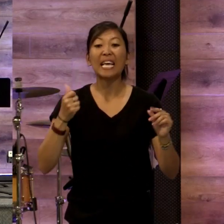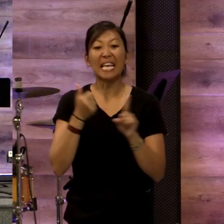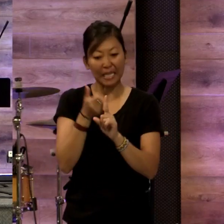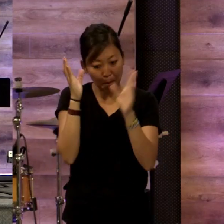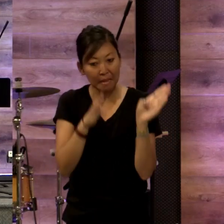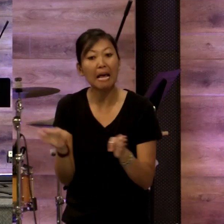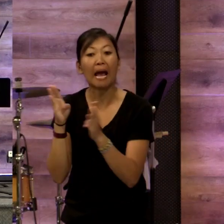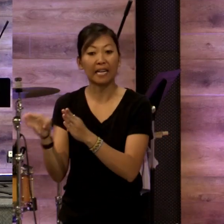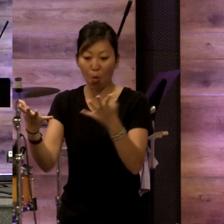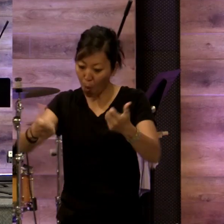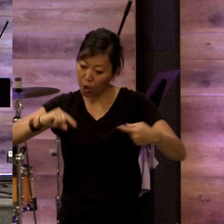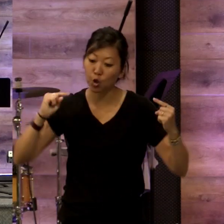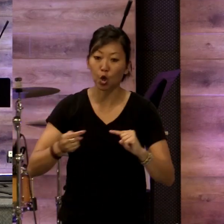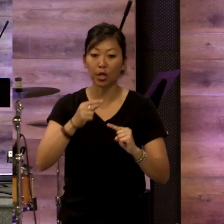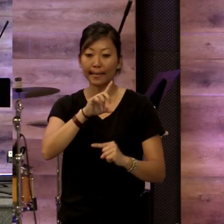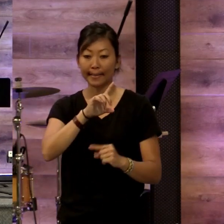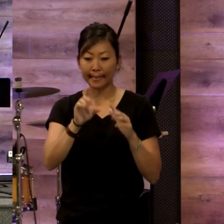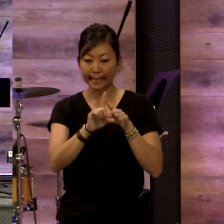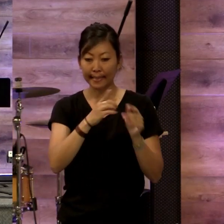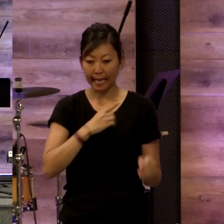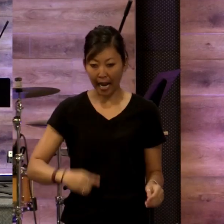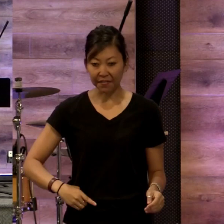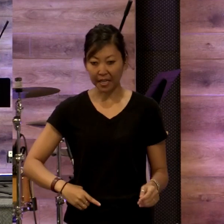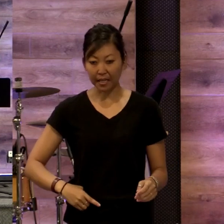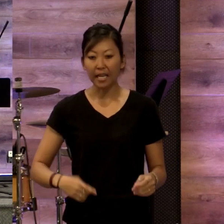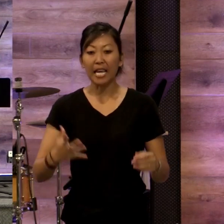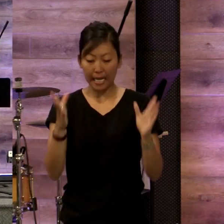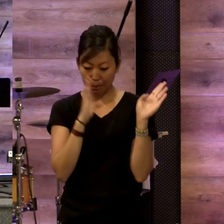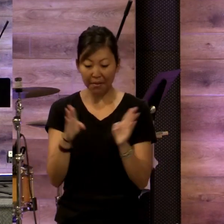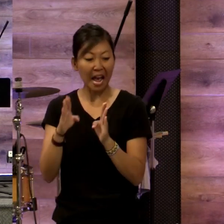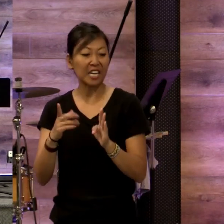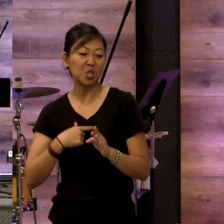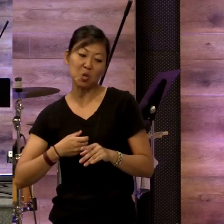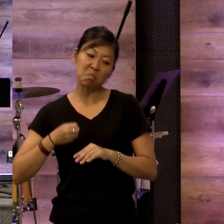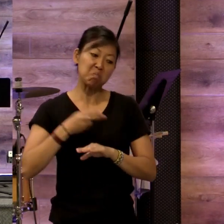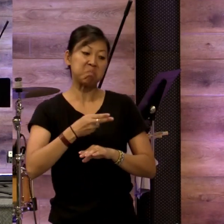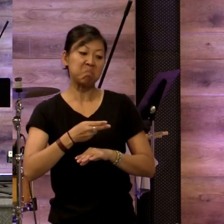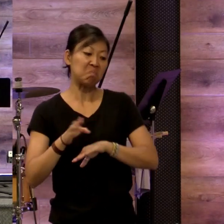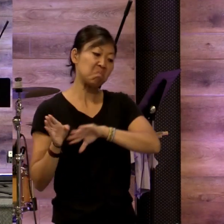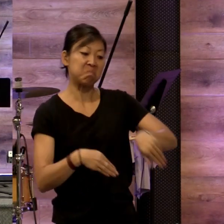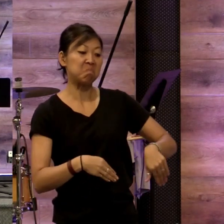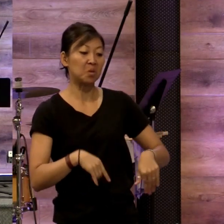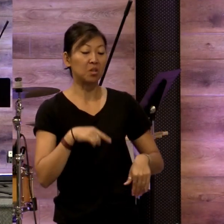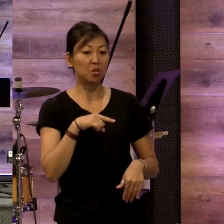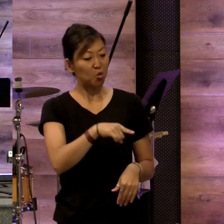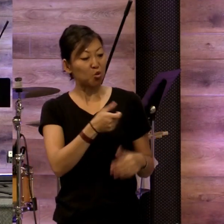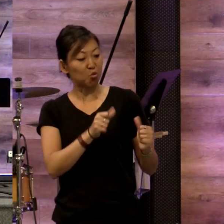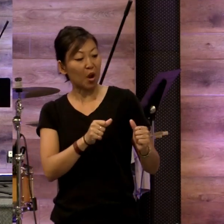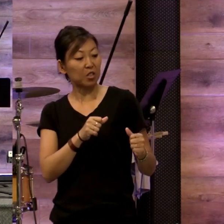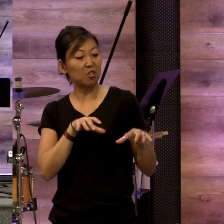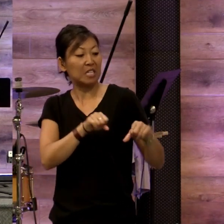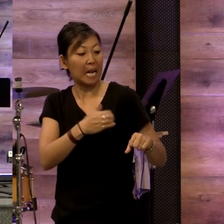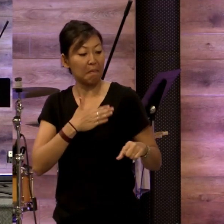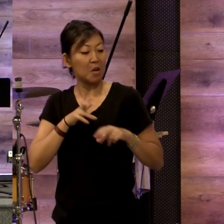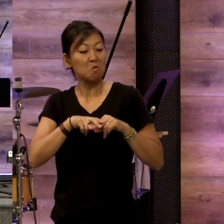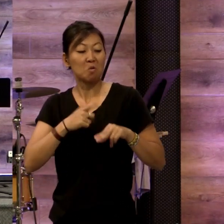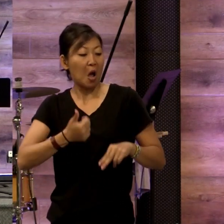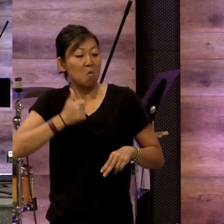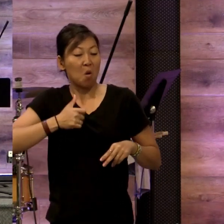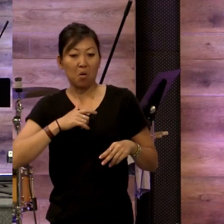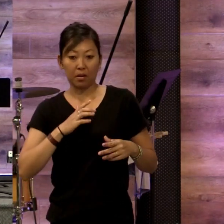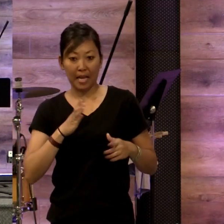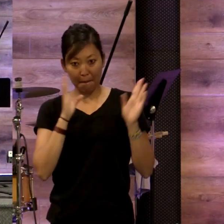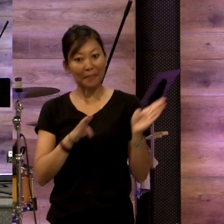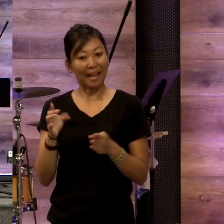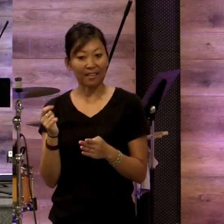David. He sees him as a threat and an arrival to take the throne. Now, if you remember back in chapter